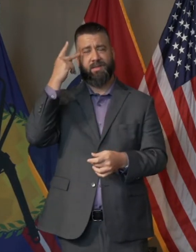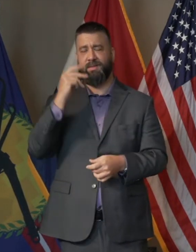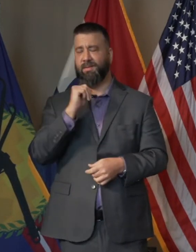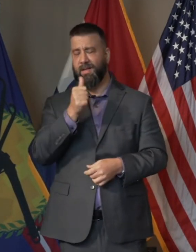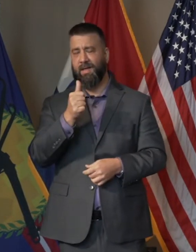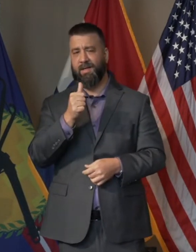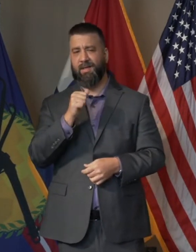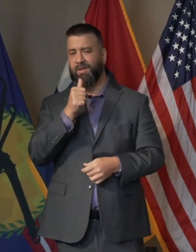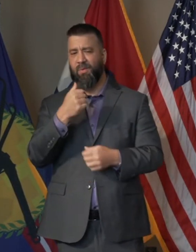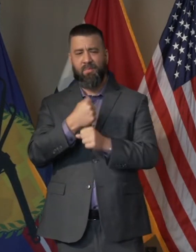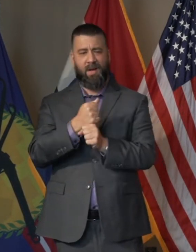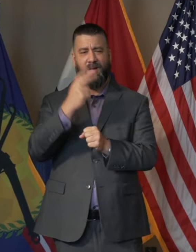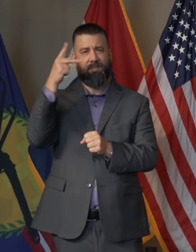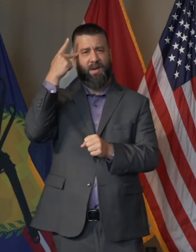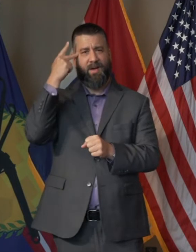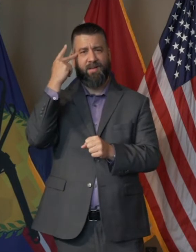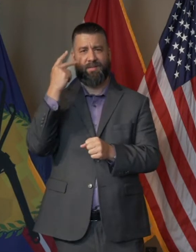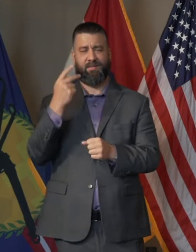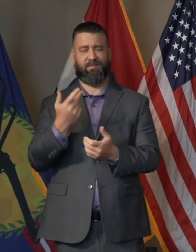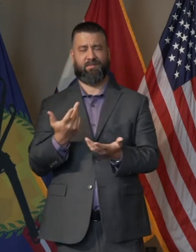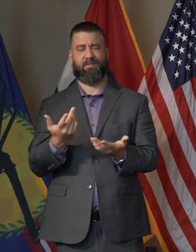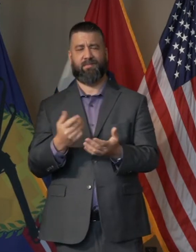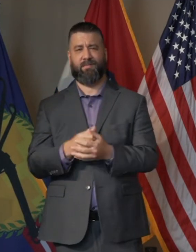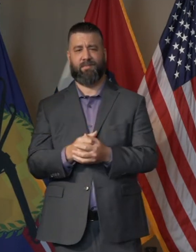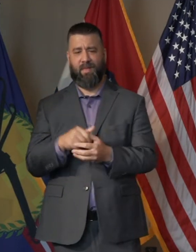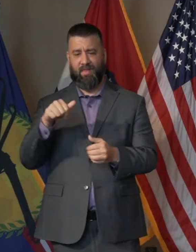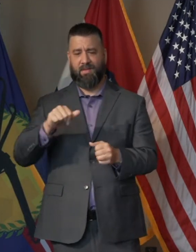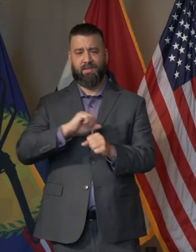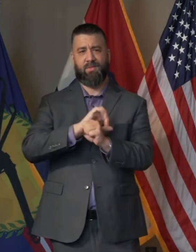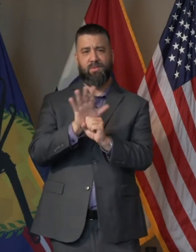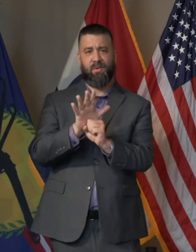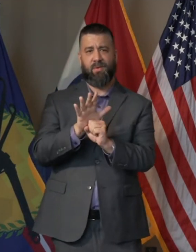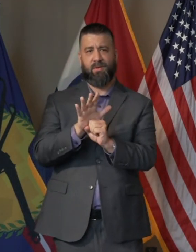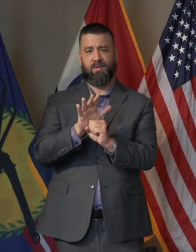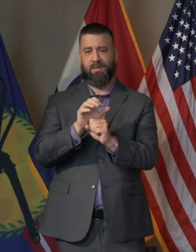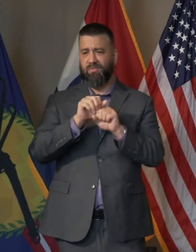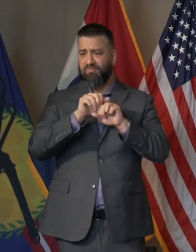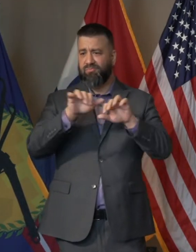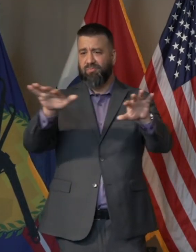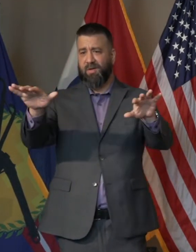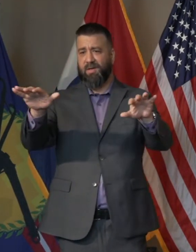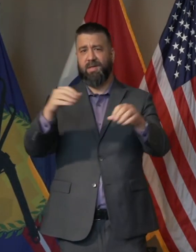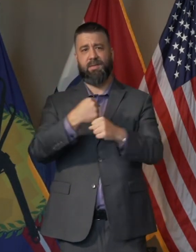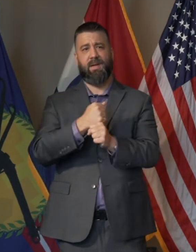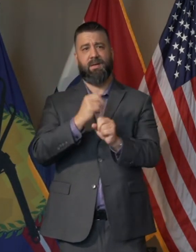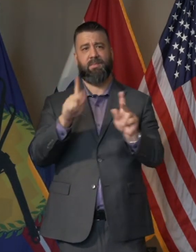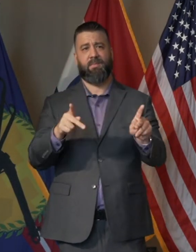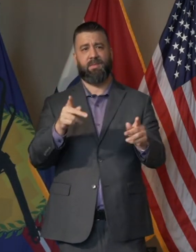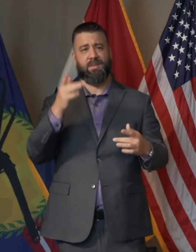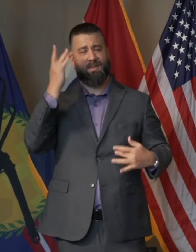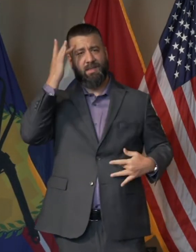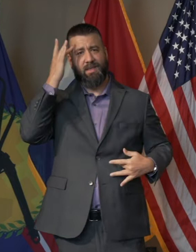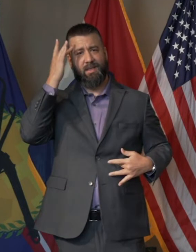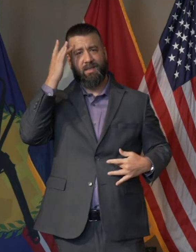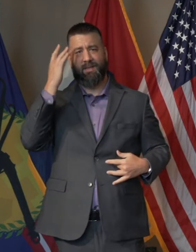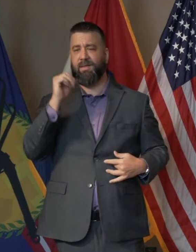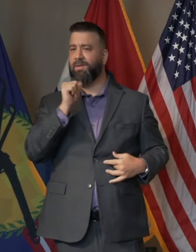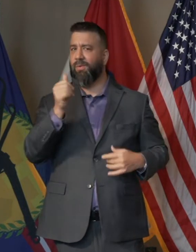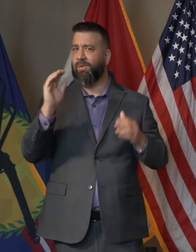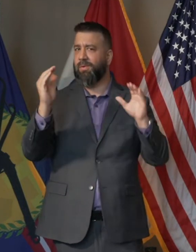this. This is a pandemic. This is making people sick. This is not the cold or the